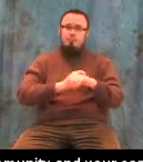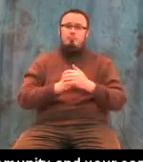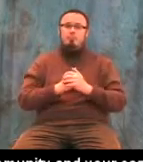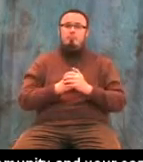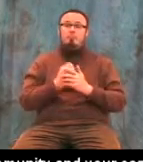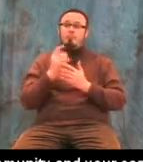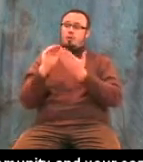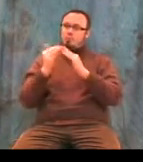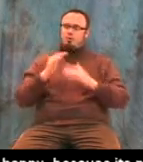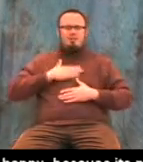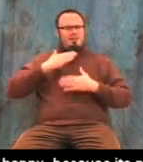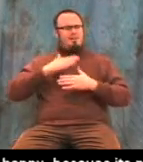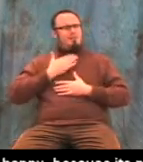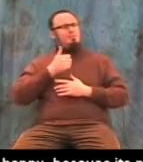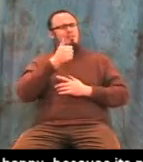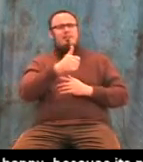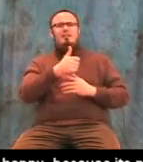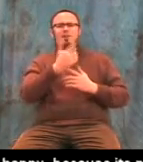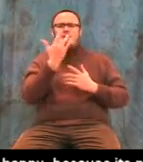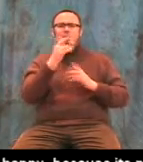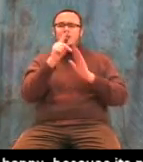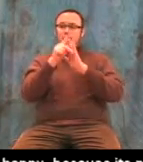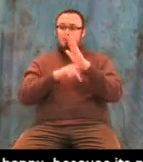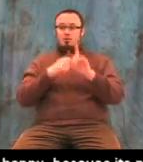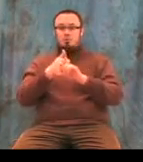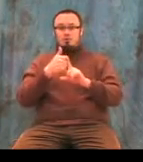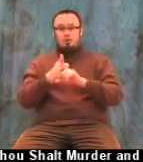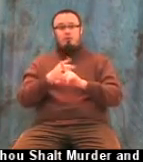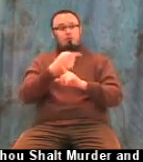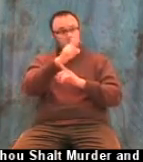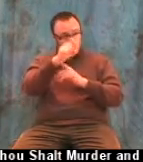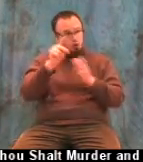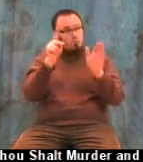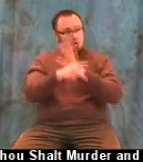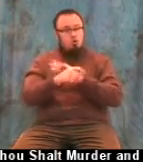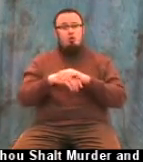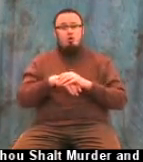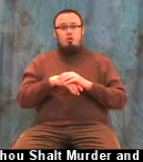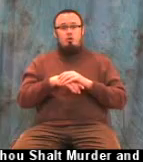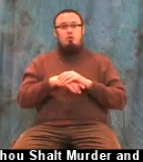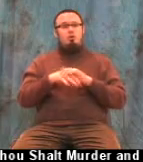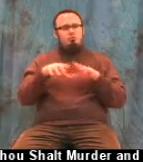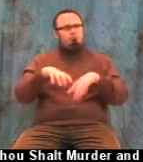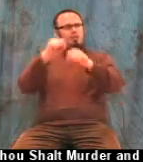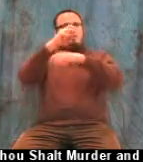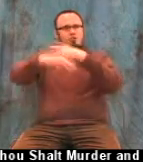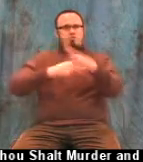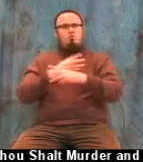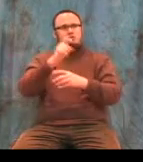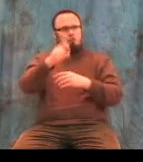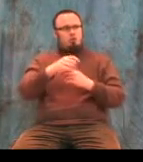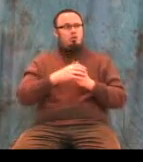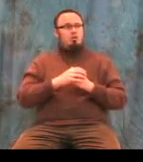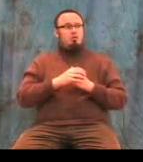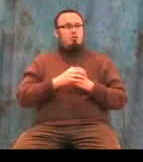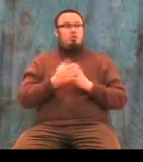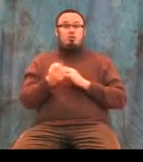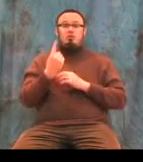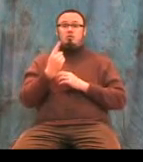your community is really happy because its principle is, thou shalt murder and take over the world. And it is,